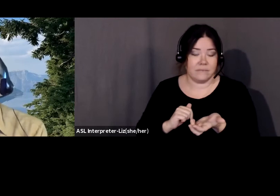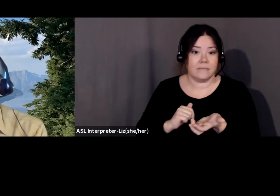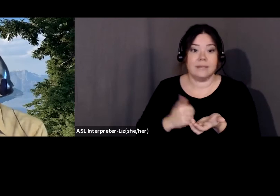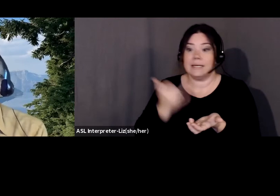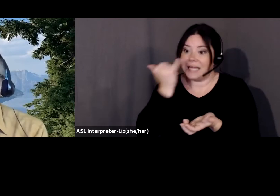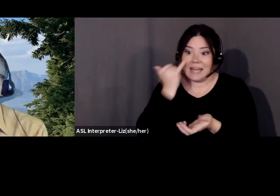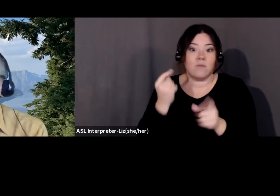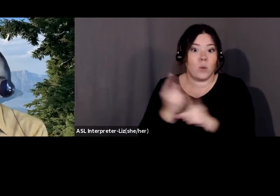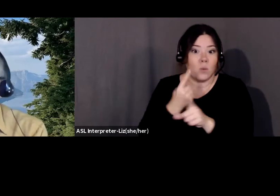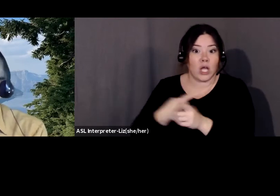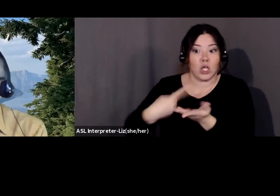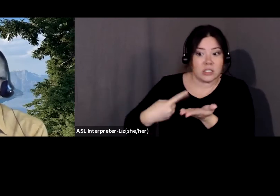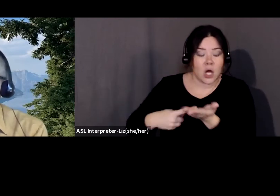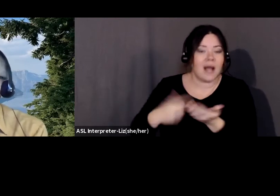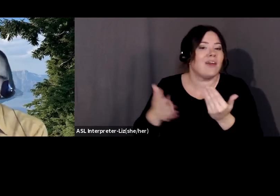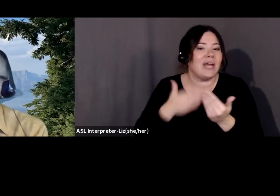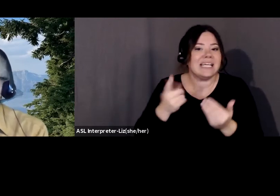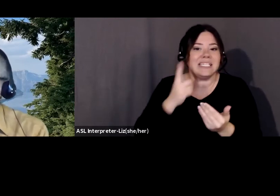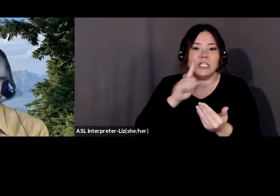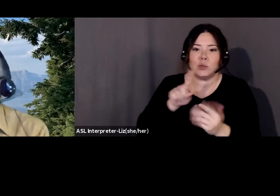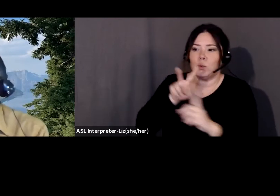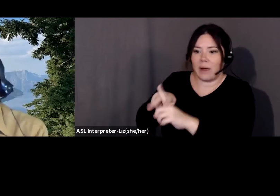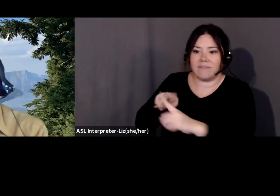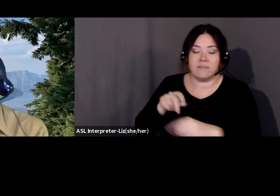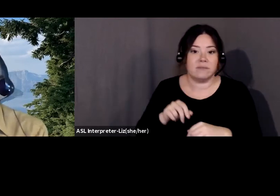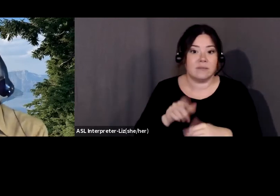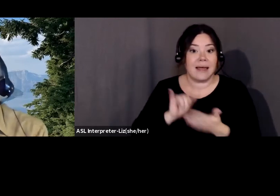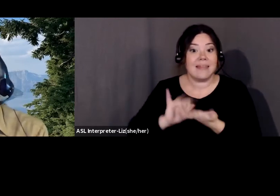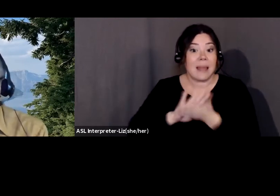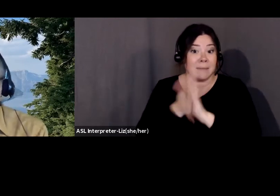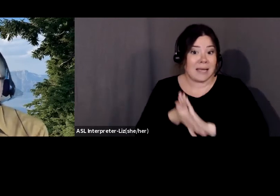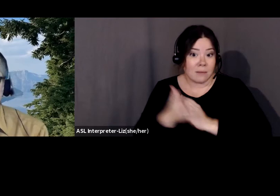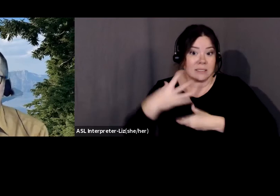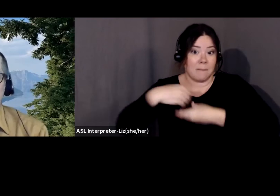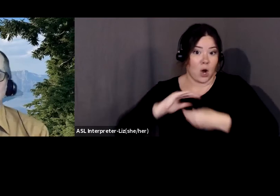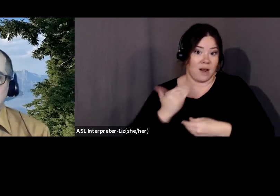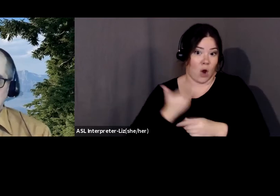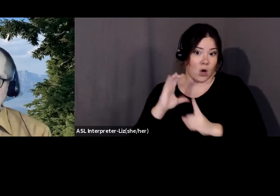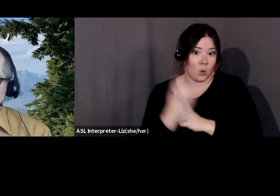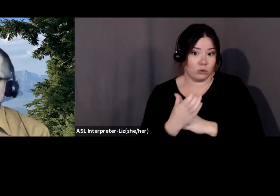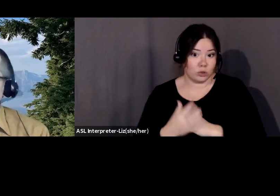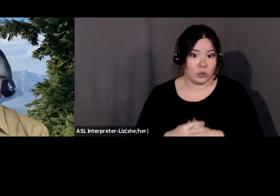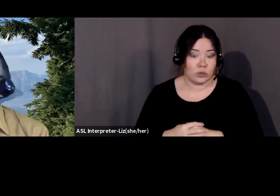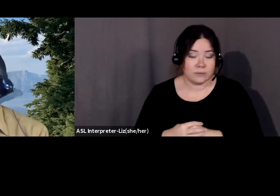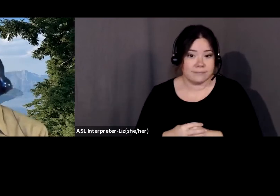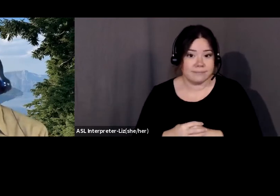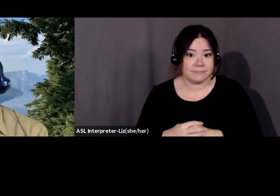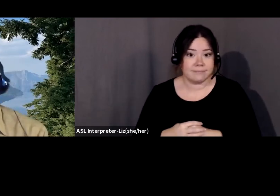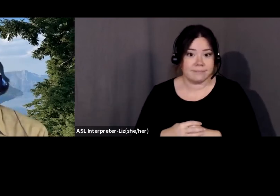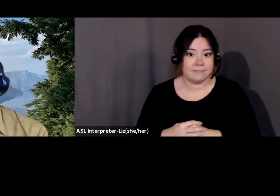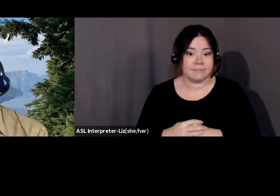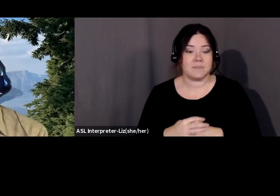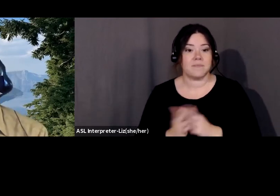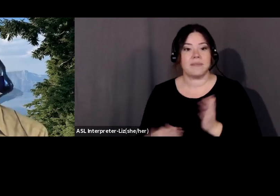to reference. And it just becomes part of our culture that we do that. And then again,